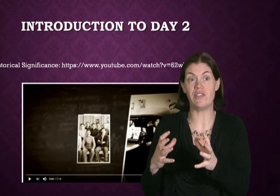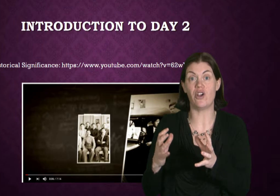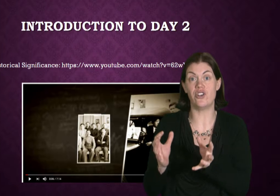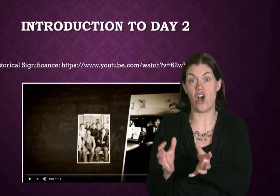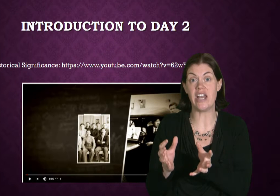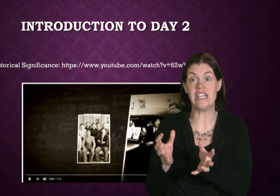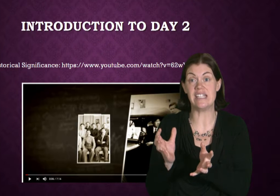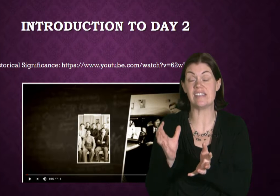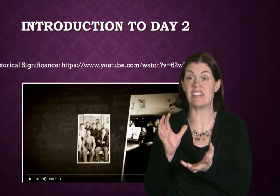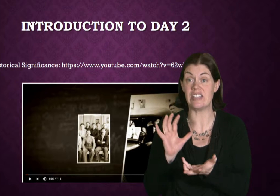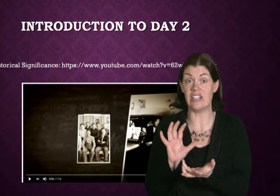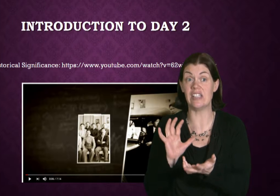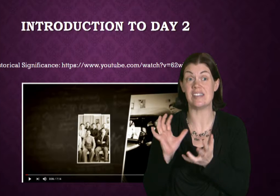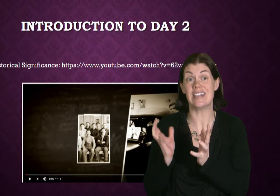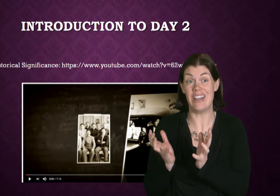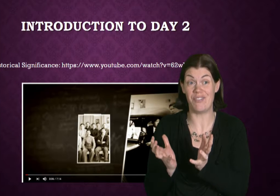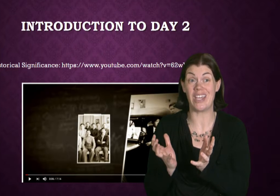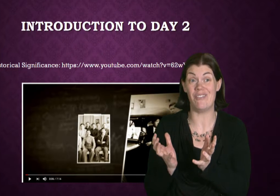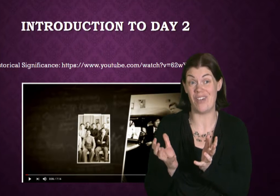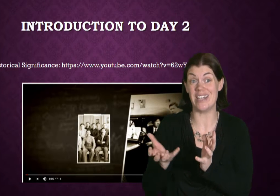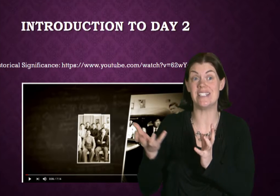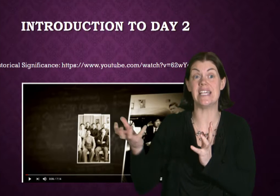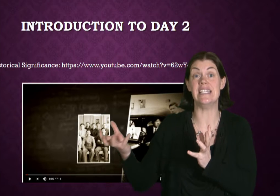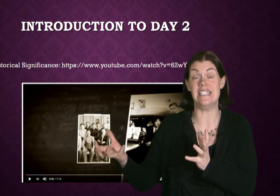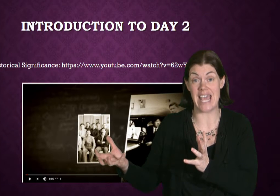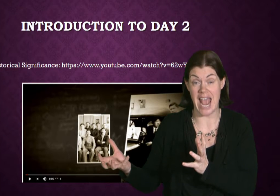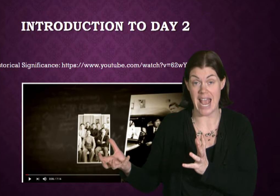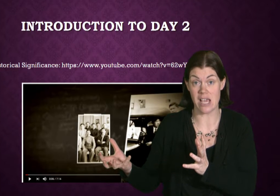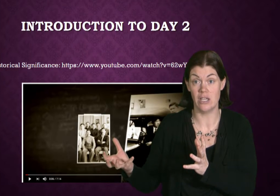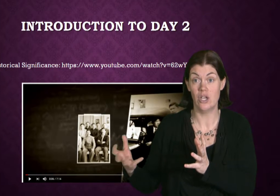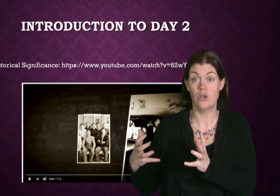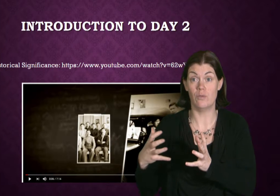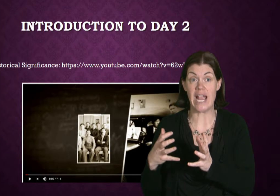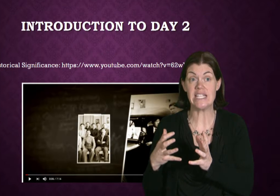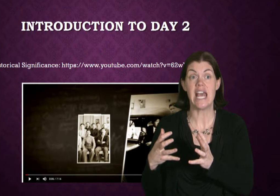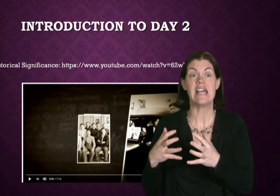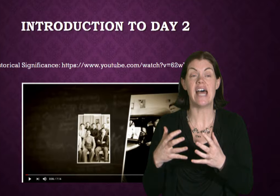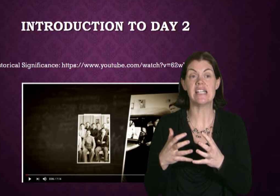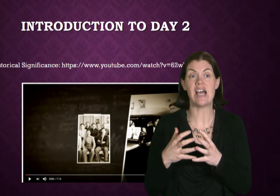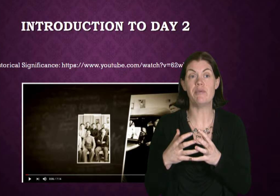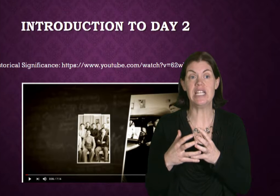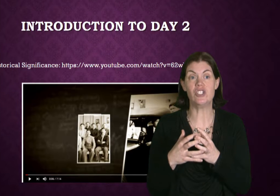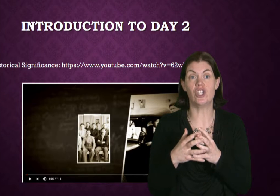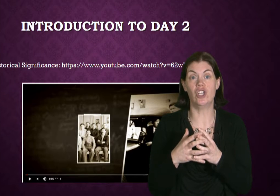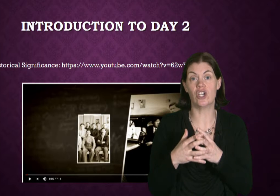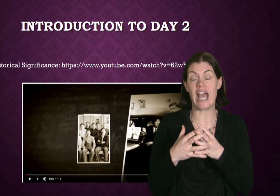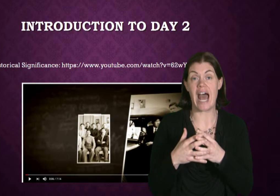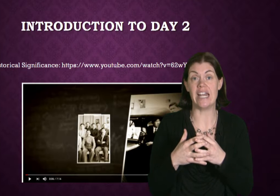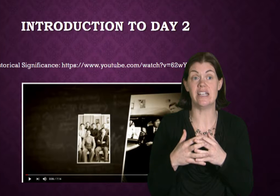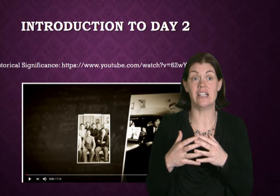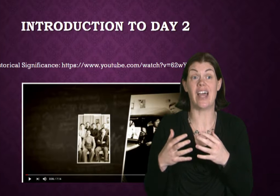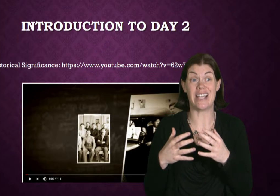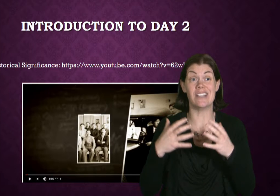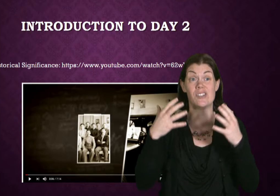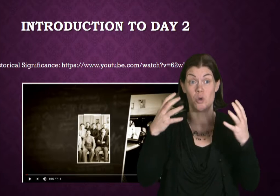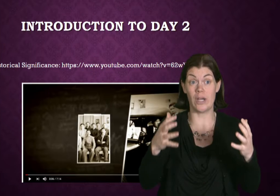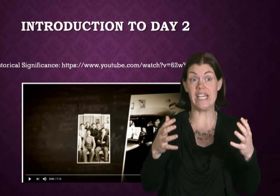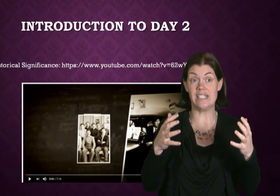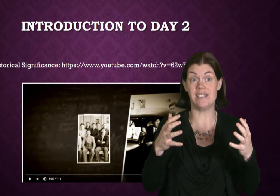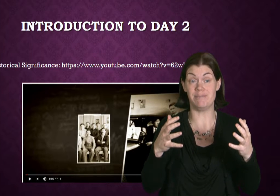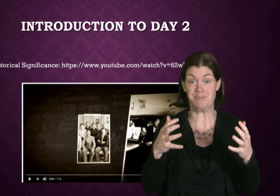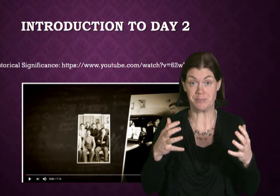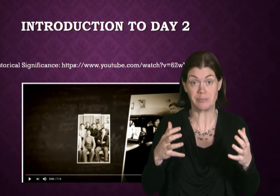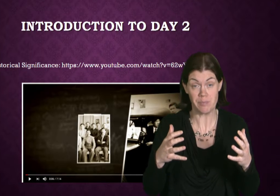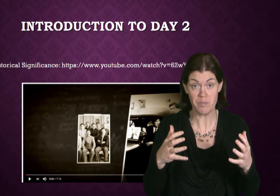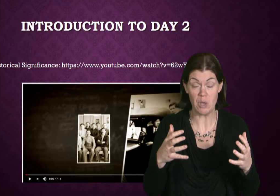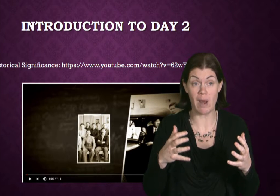tell whether or not it is still a significant event today, right? That is how we need to look at it like